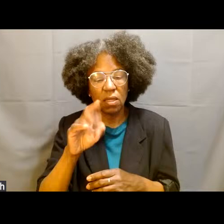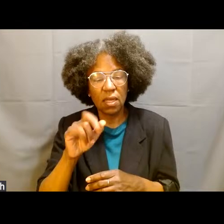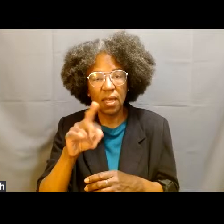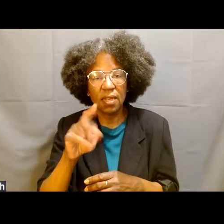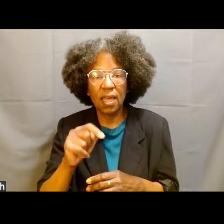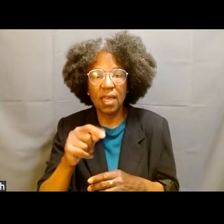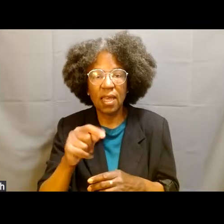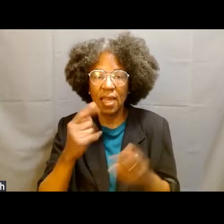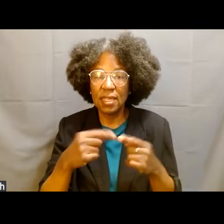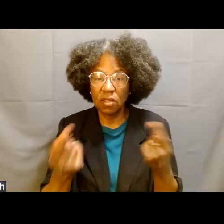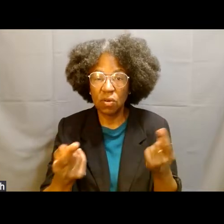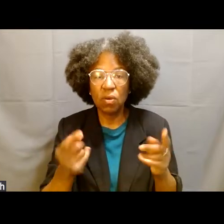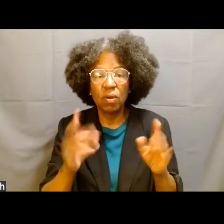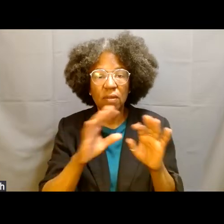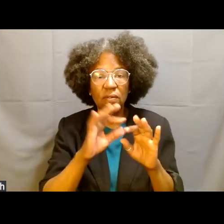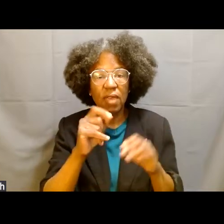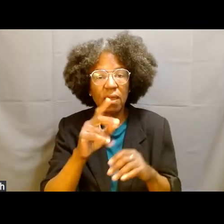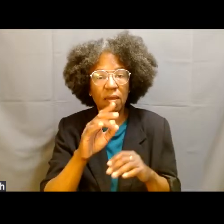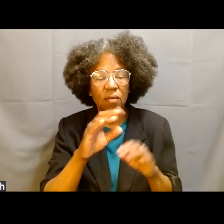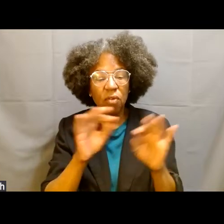course's essential questions.